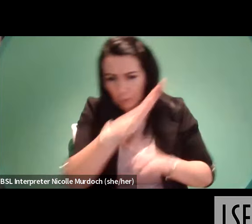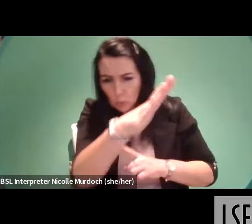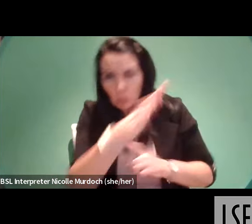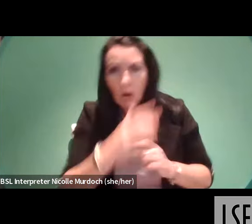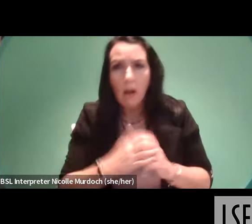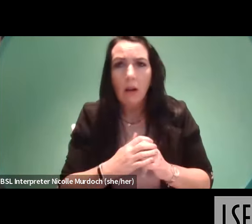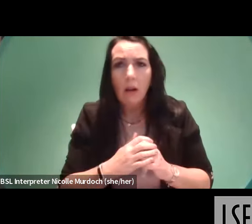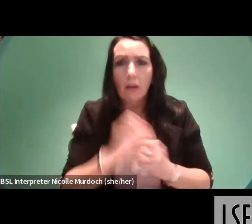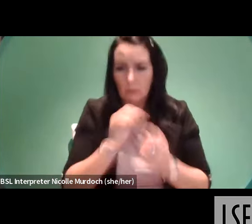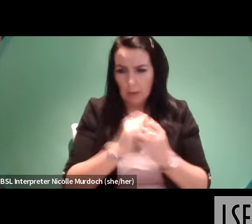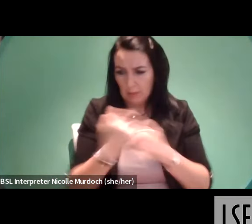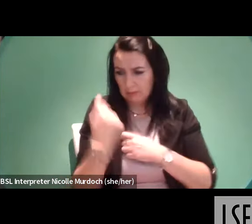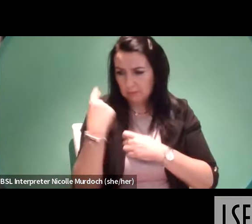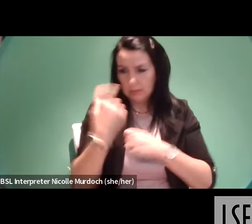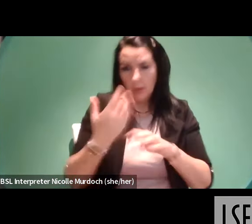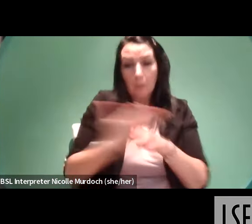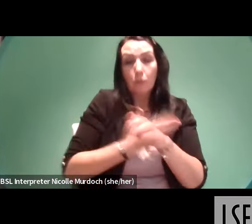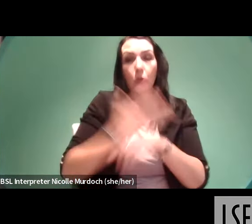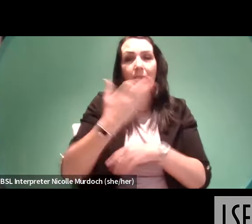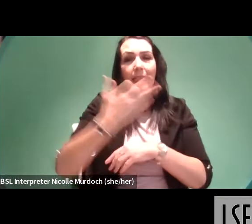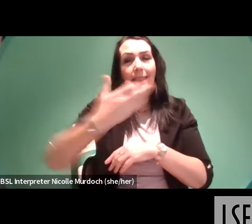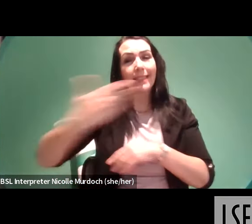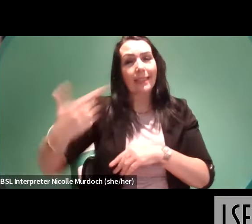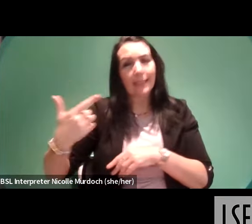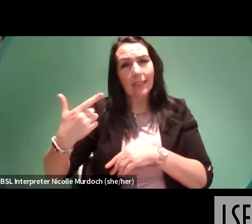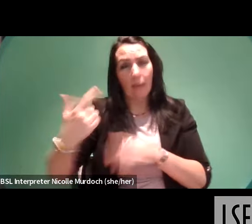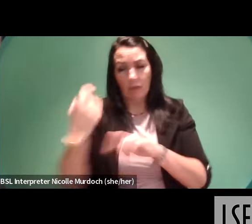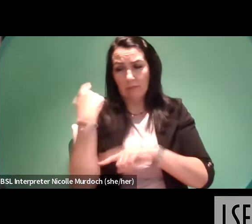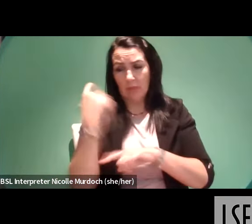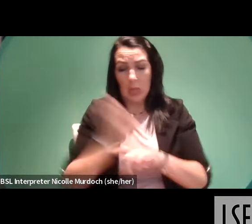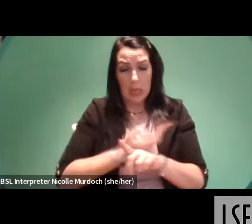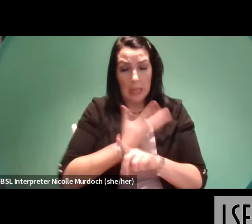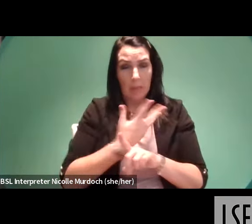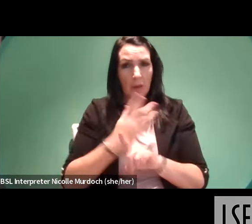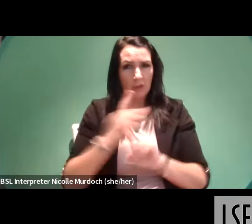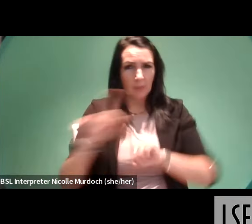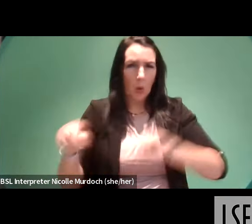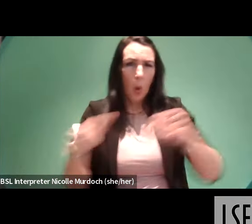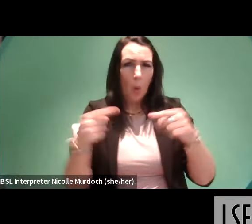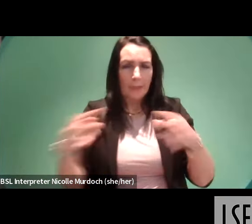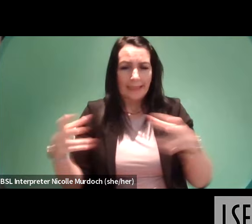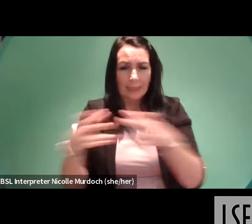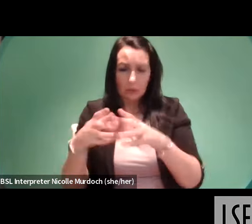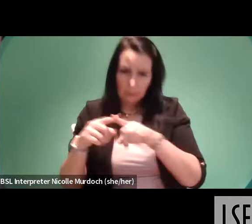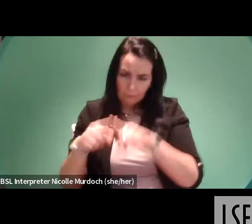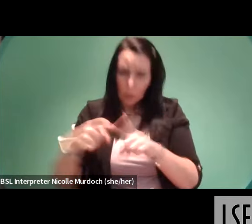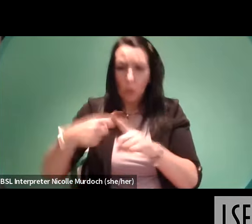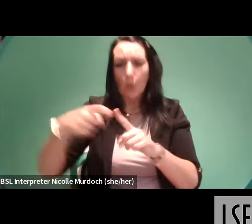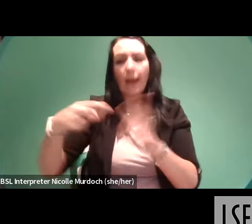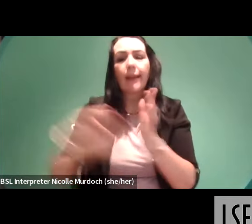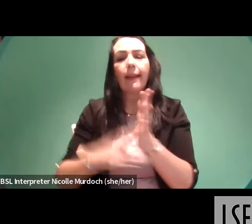run-up to 1997, the then Labour opposition promised to follow Ken Clark's